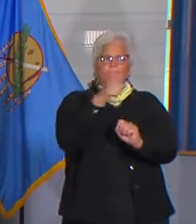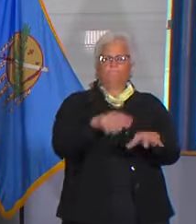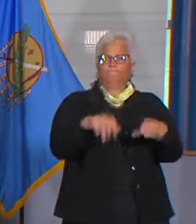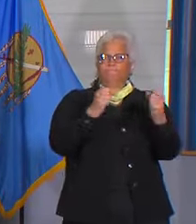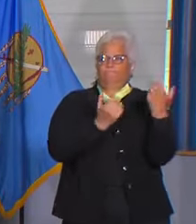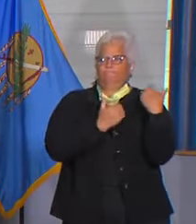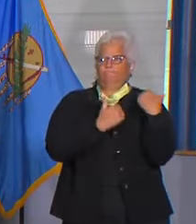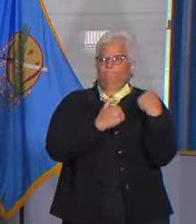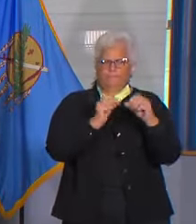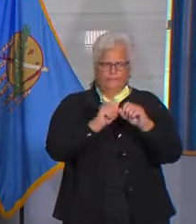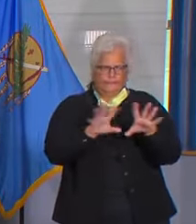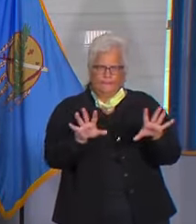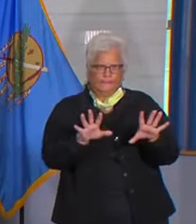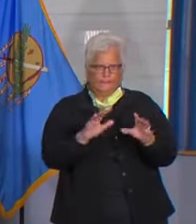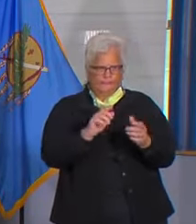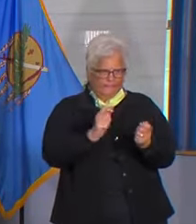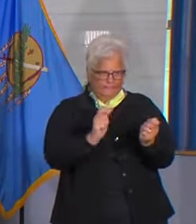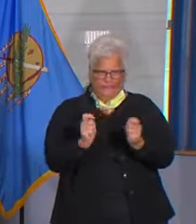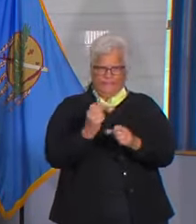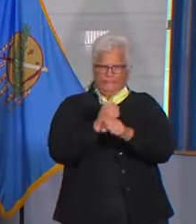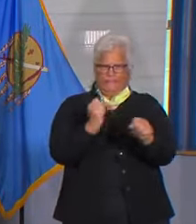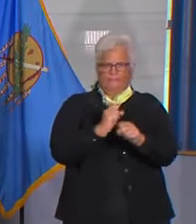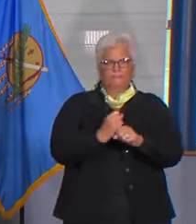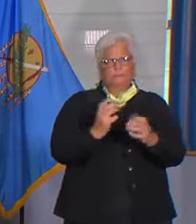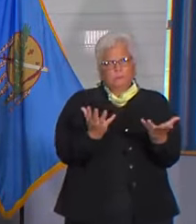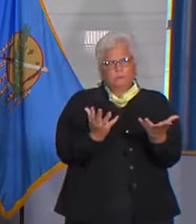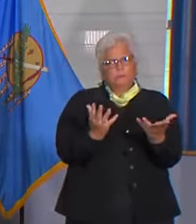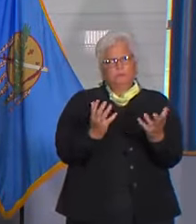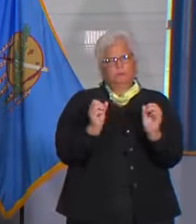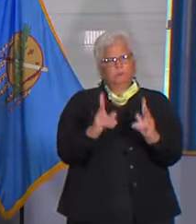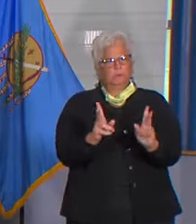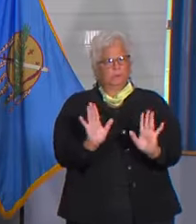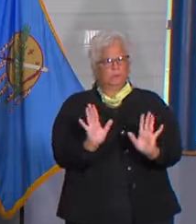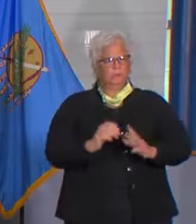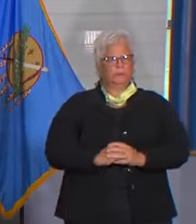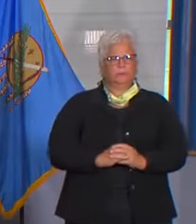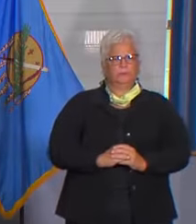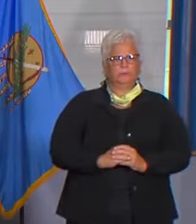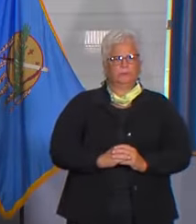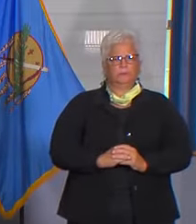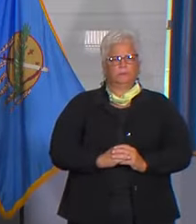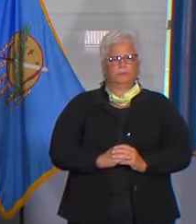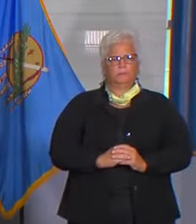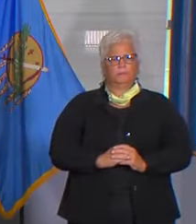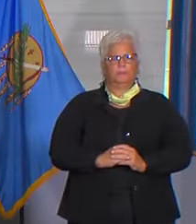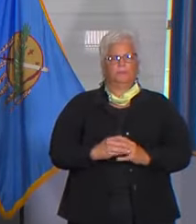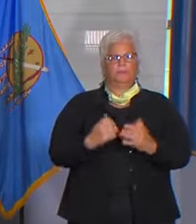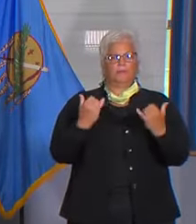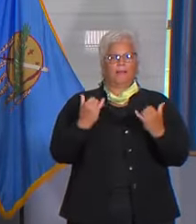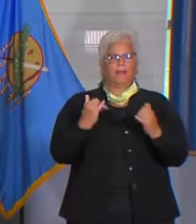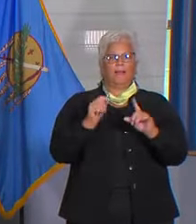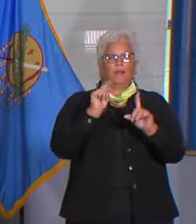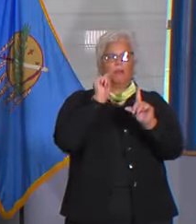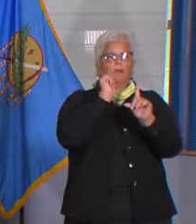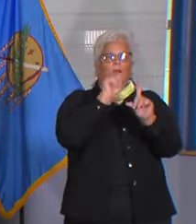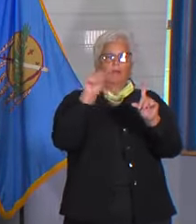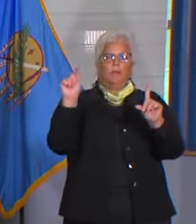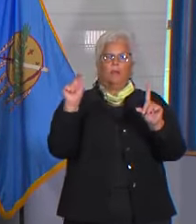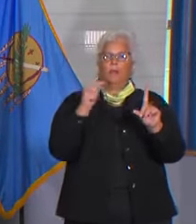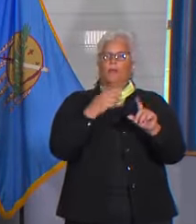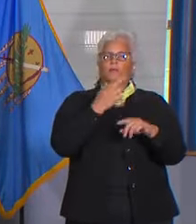place. That's not to say that every single one of them has been responsible, but most of them have. And because of